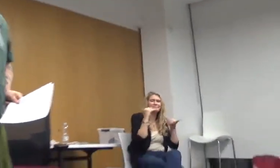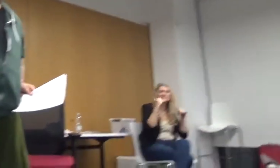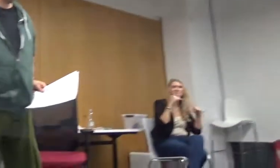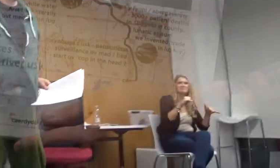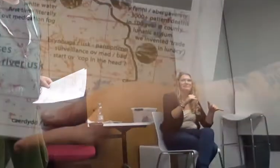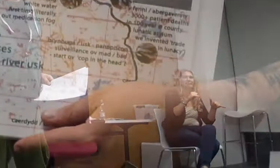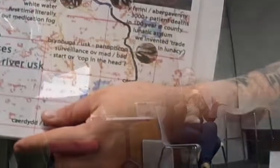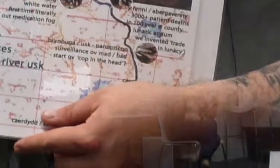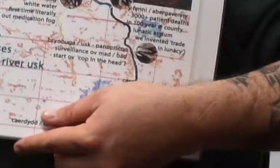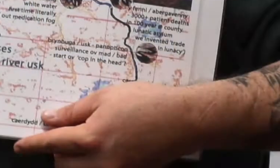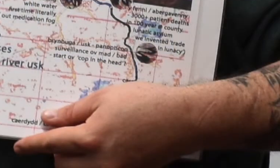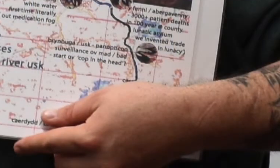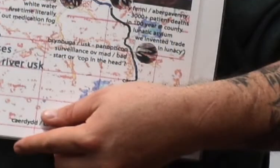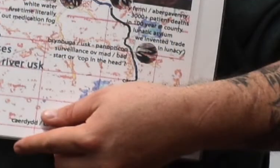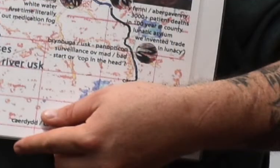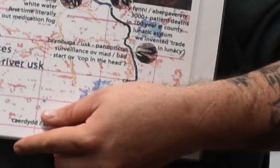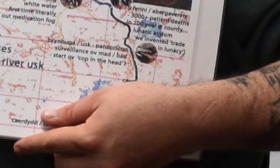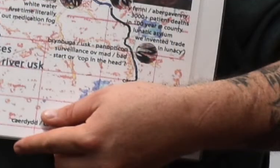Just there.